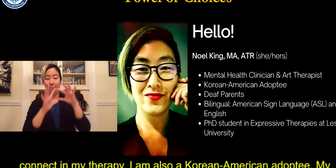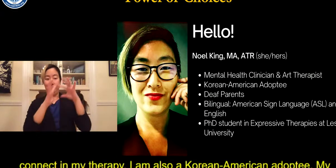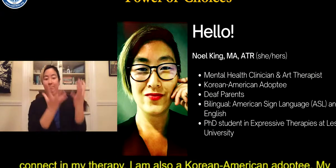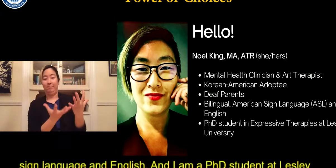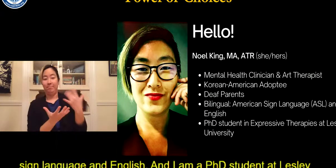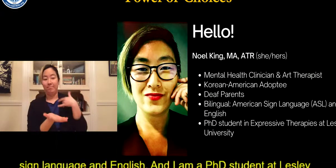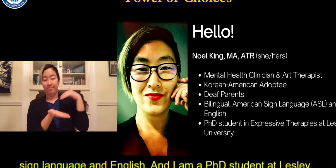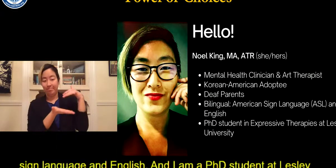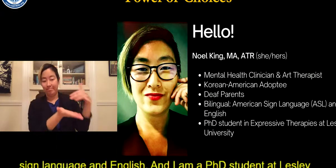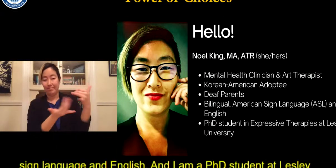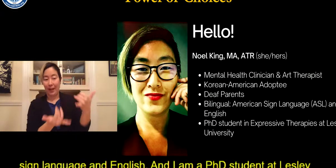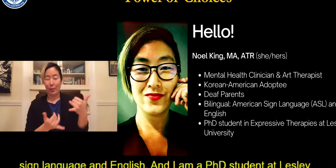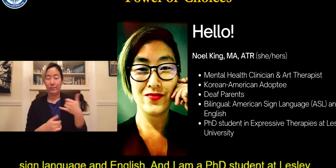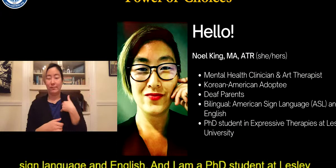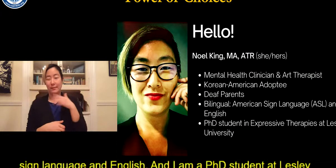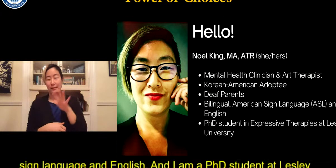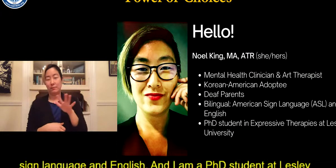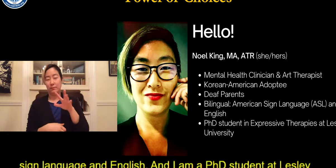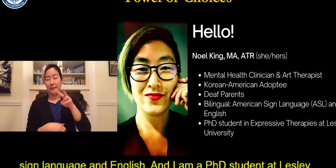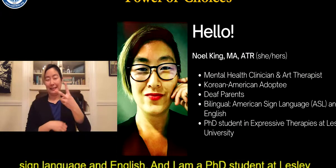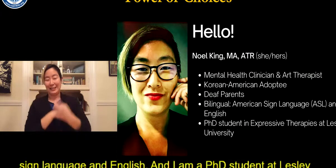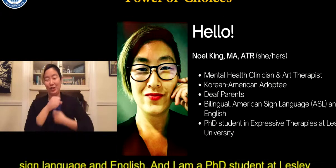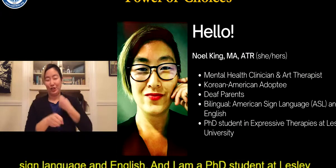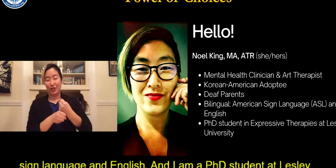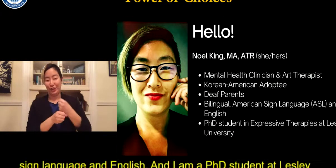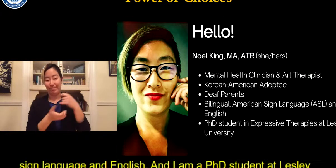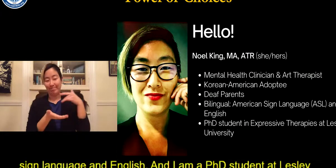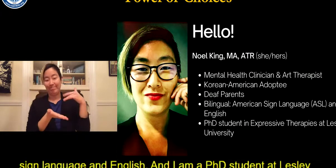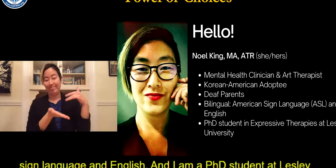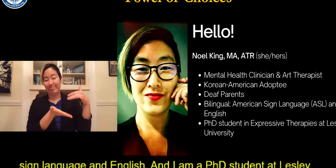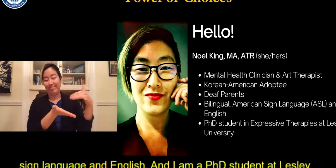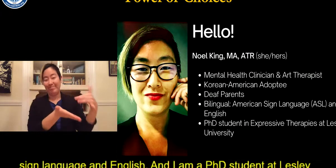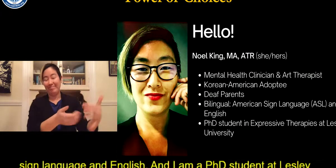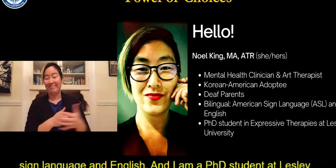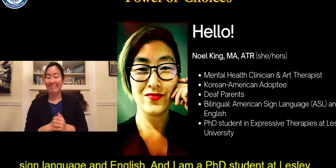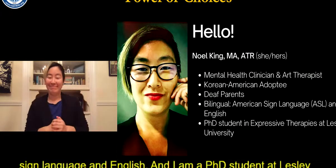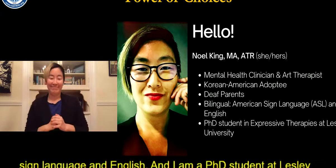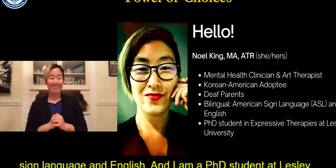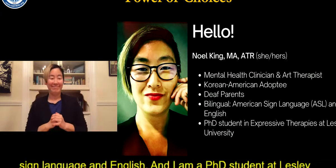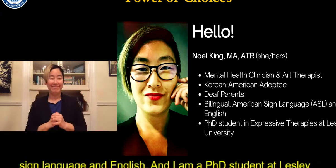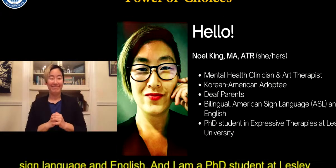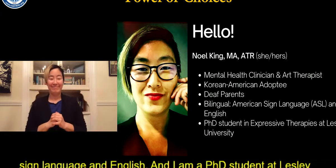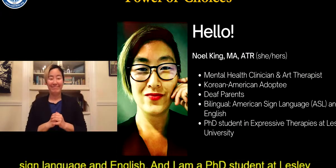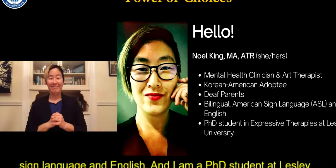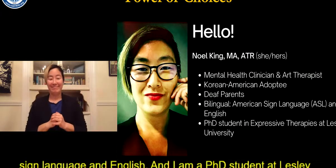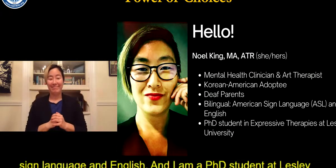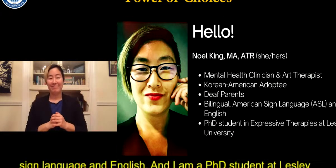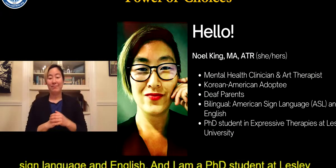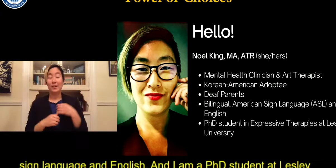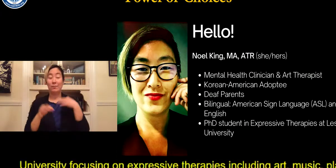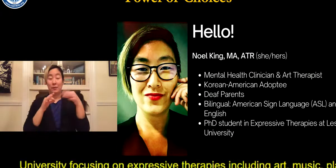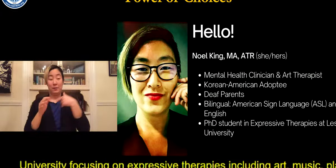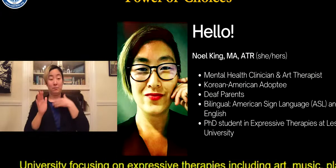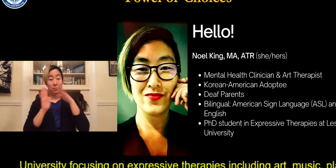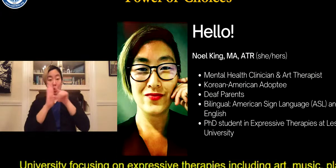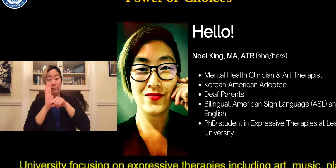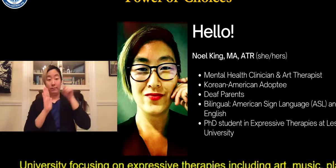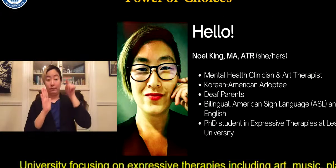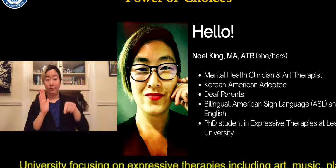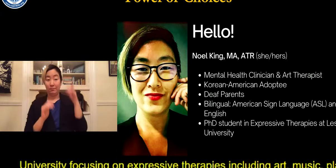therapy as well, play therapy, and so on. And those are part of my studies, and it's my second year in the